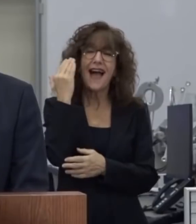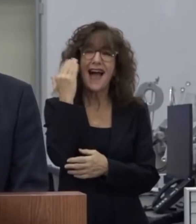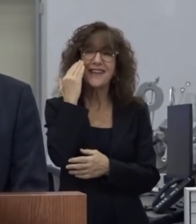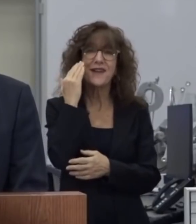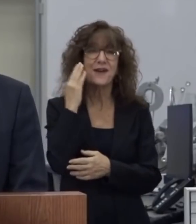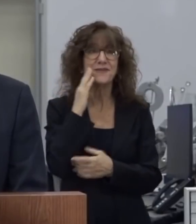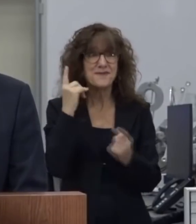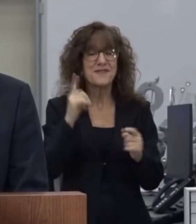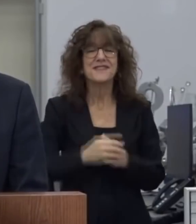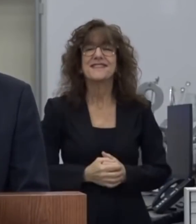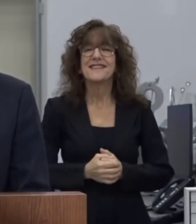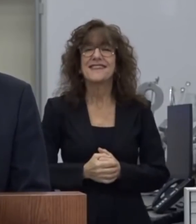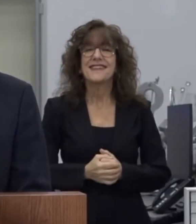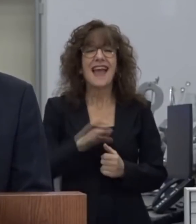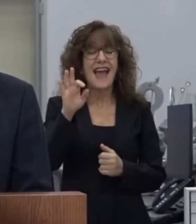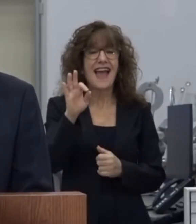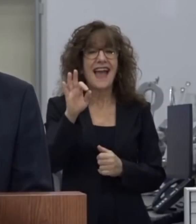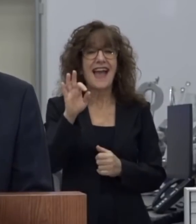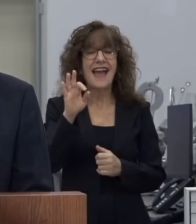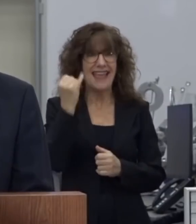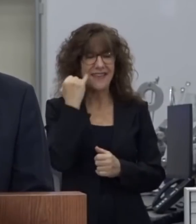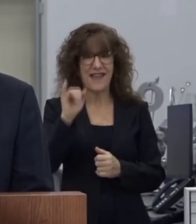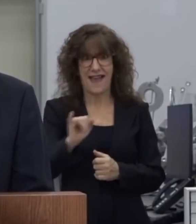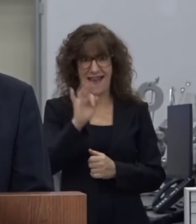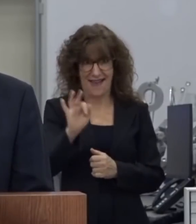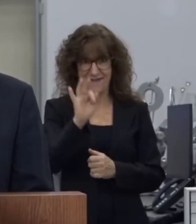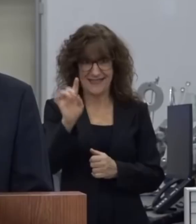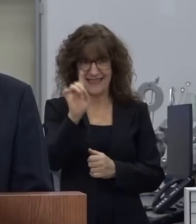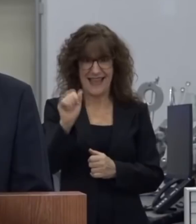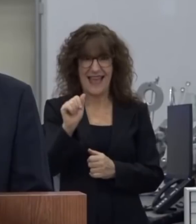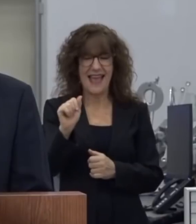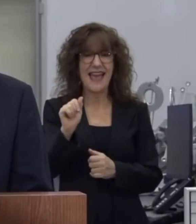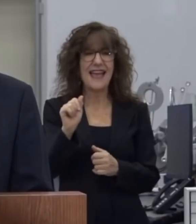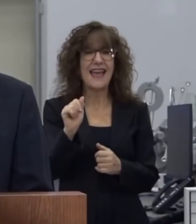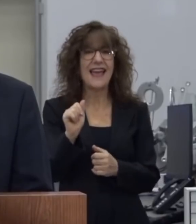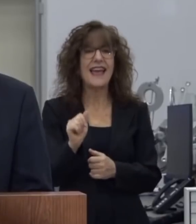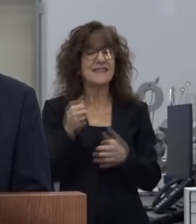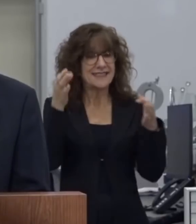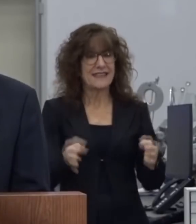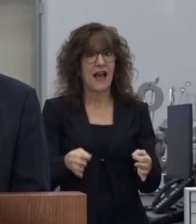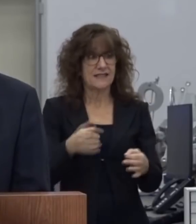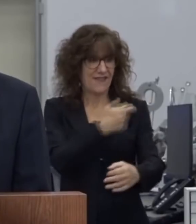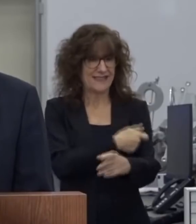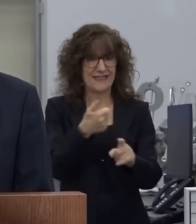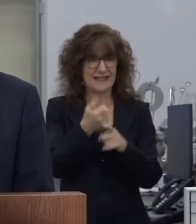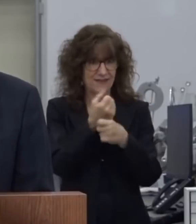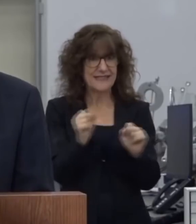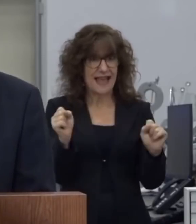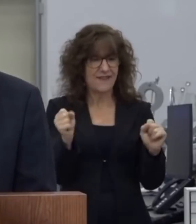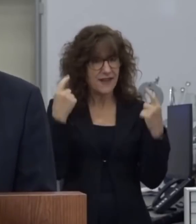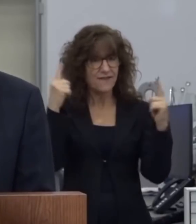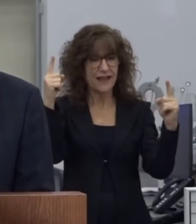work. Now, if the FDA concludes a COVID vaccine is safe and effective in early